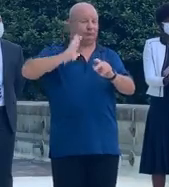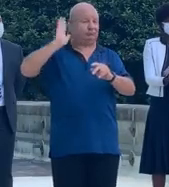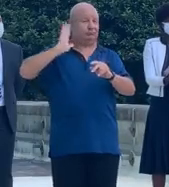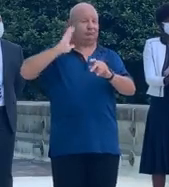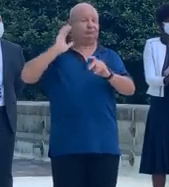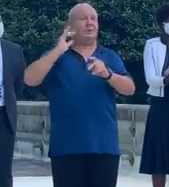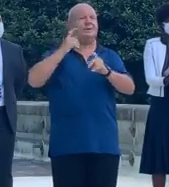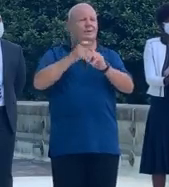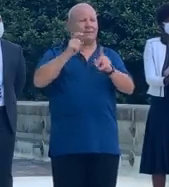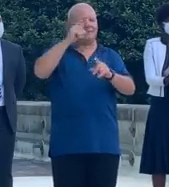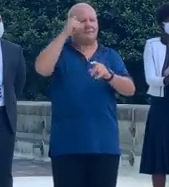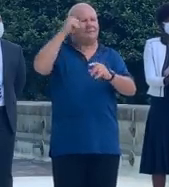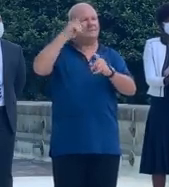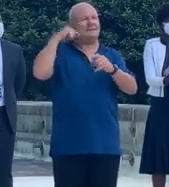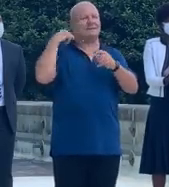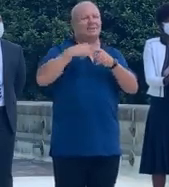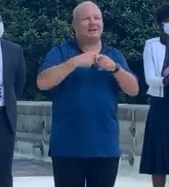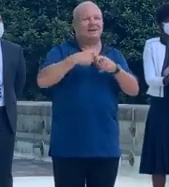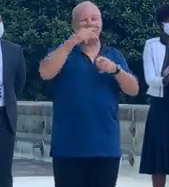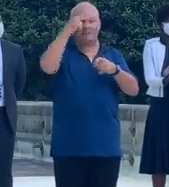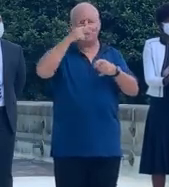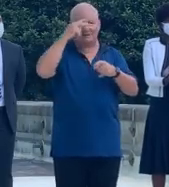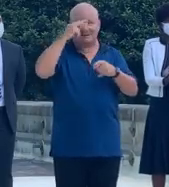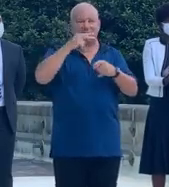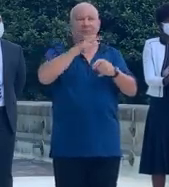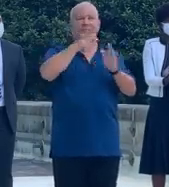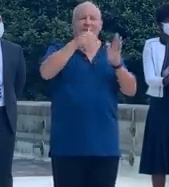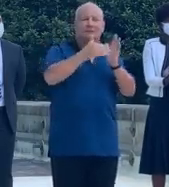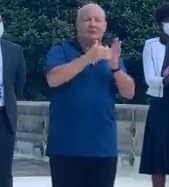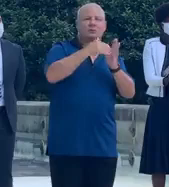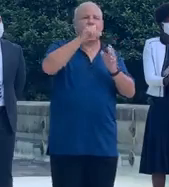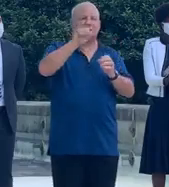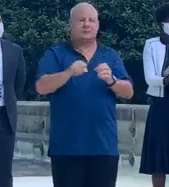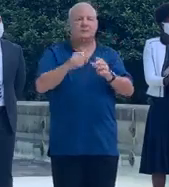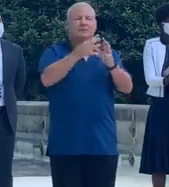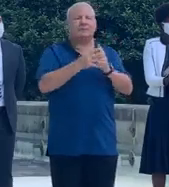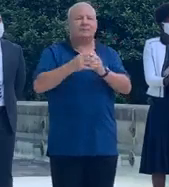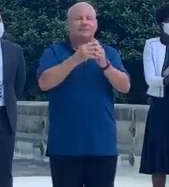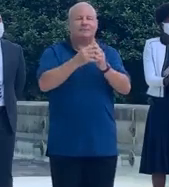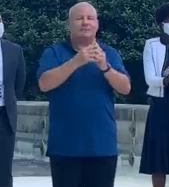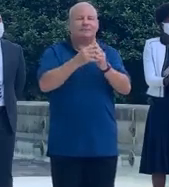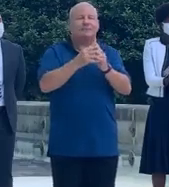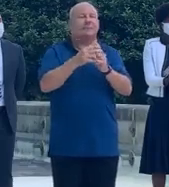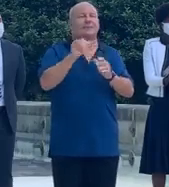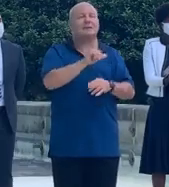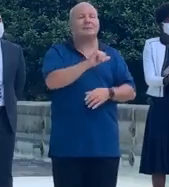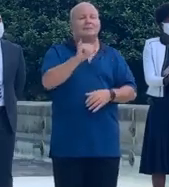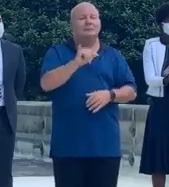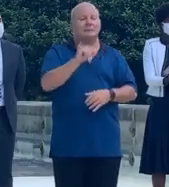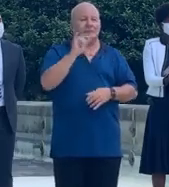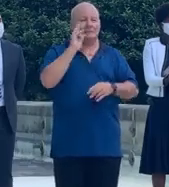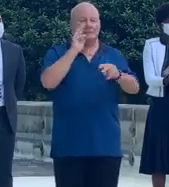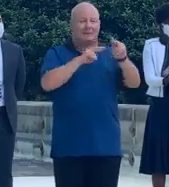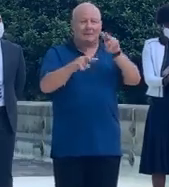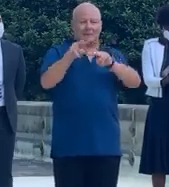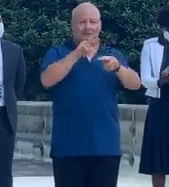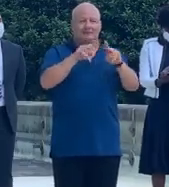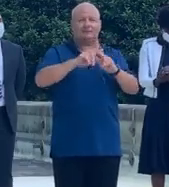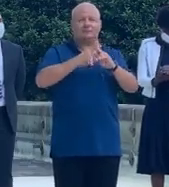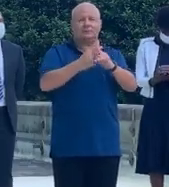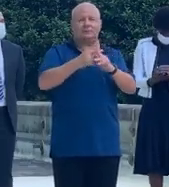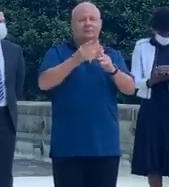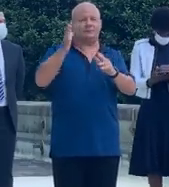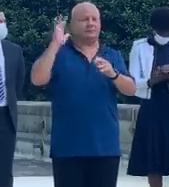Spanish-speaking nations of the Caribbean, and Central and South America. And whereas the observation started